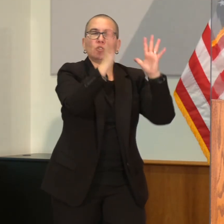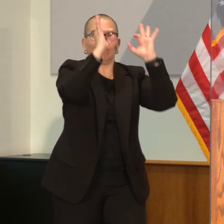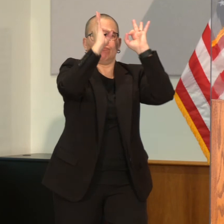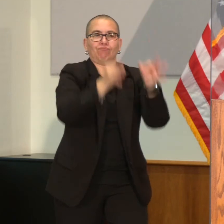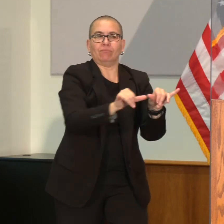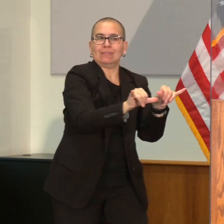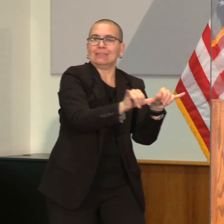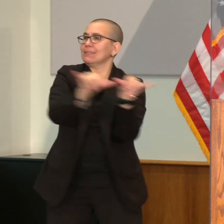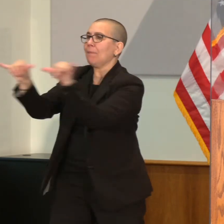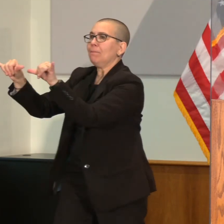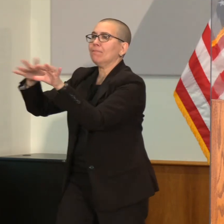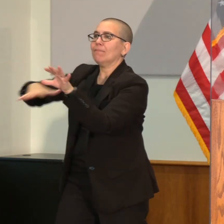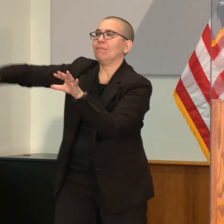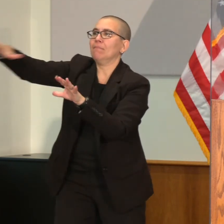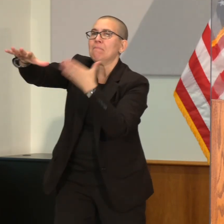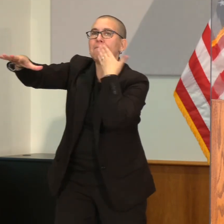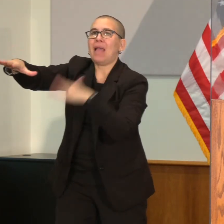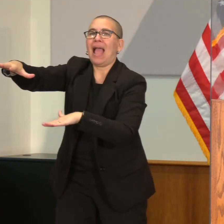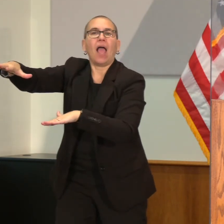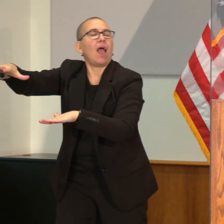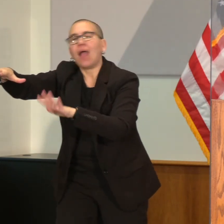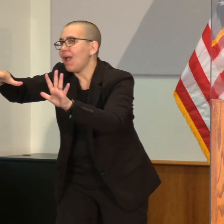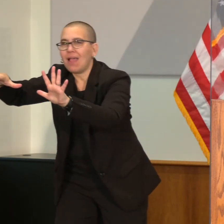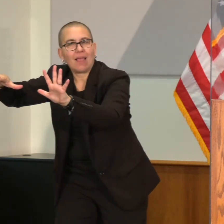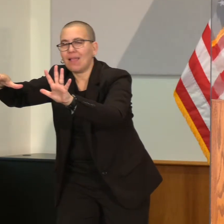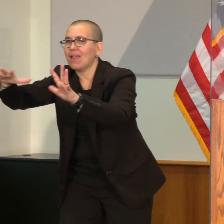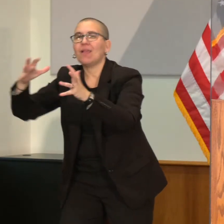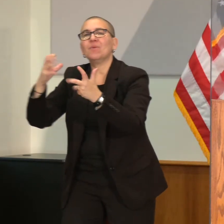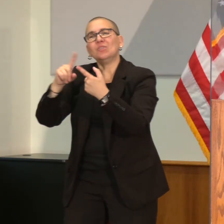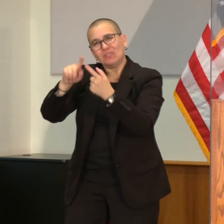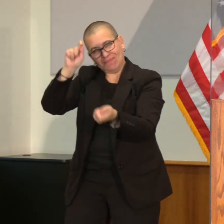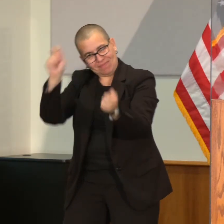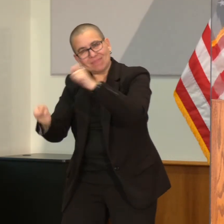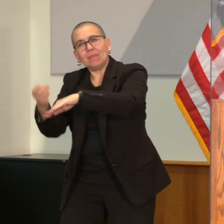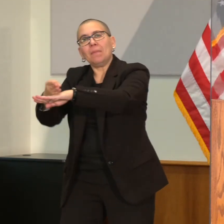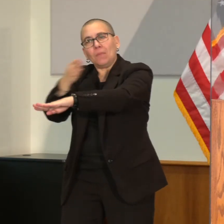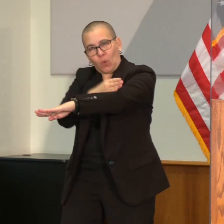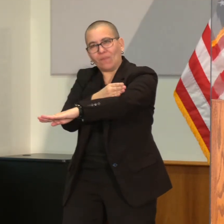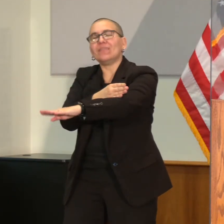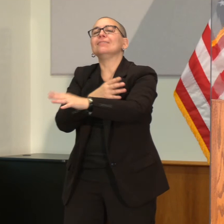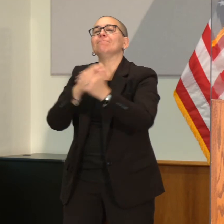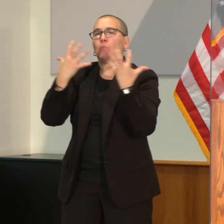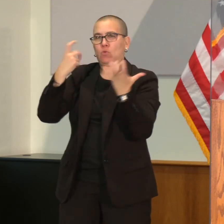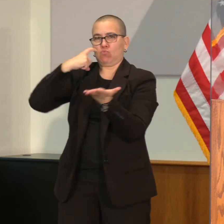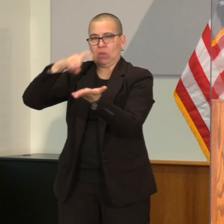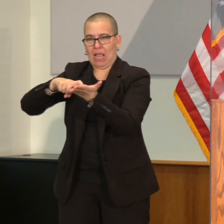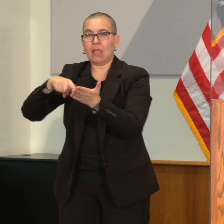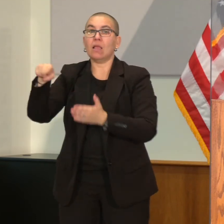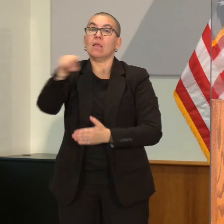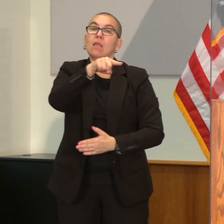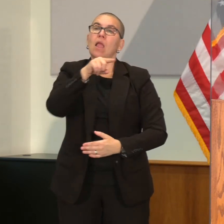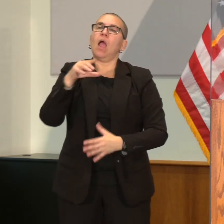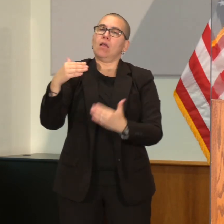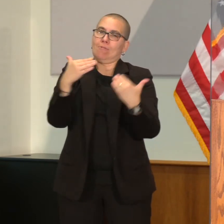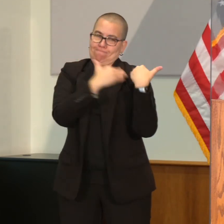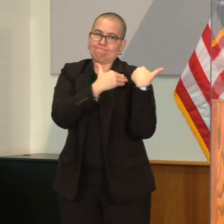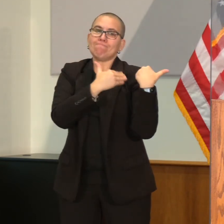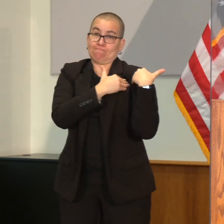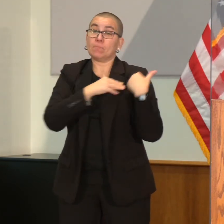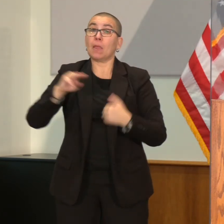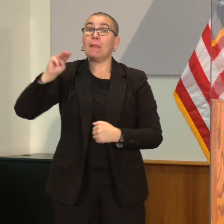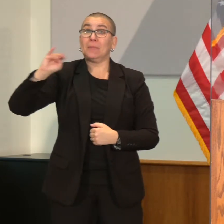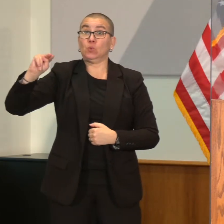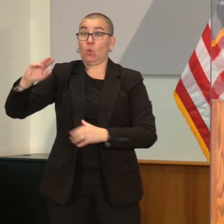to take steps to improve accountability and public trust. We in the Minnesota House DFL and the Minnesota House of